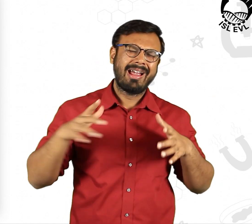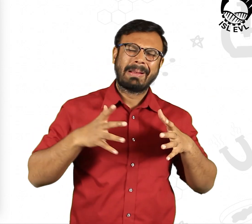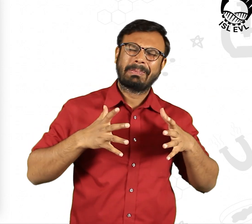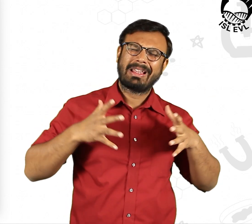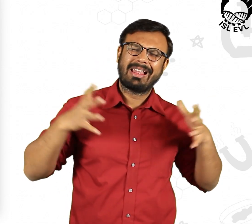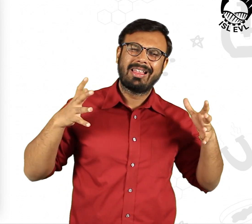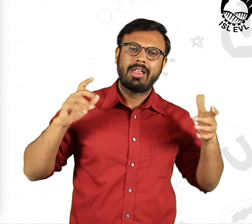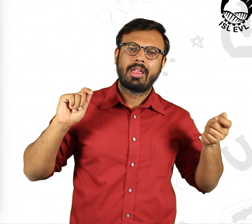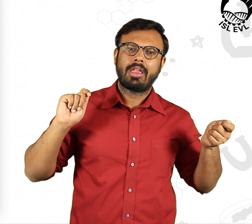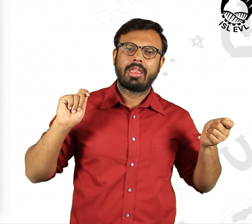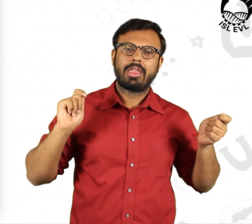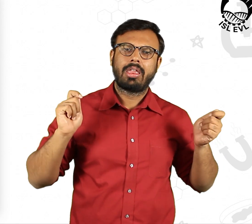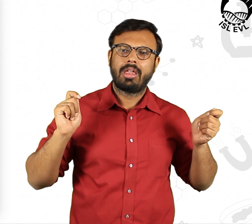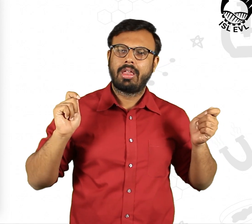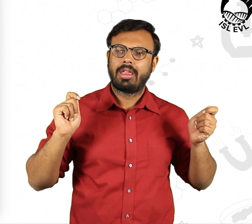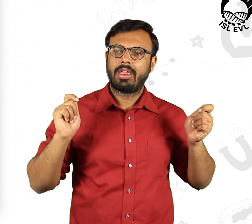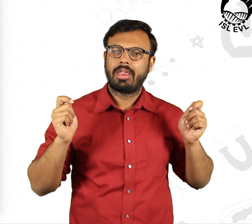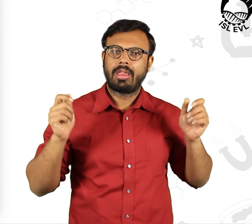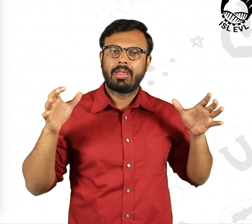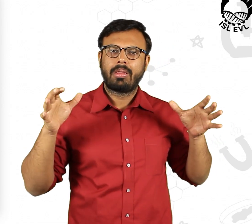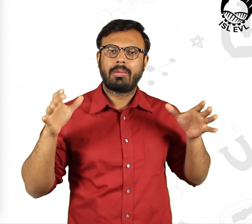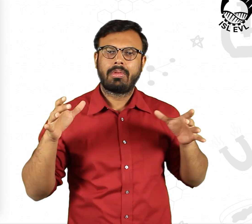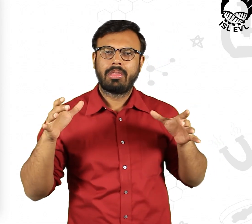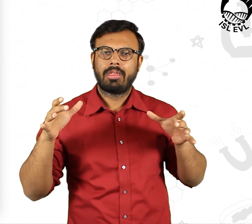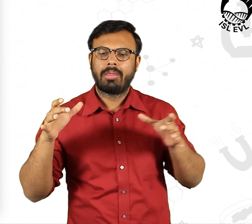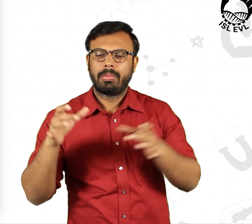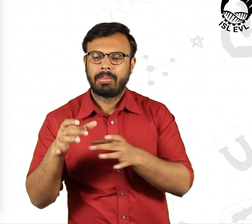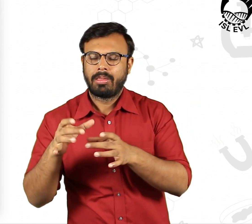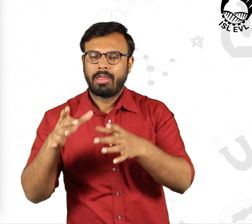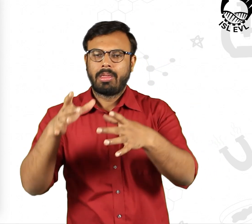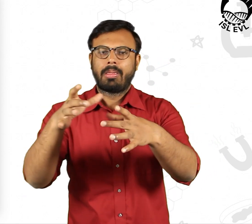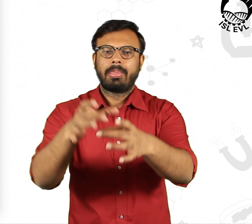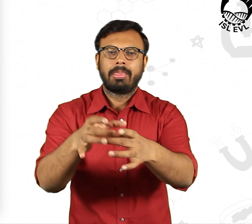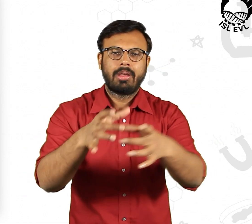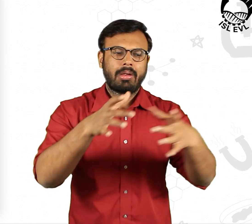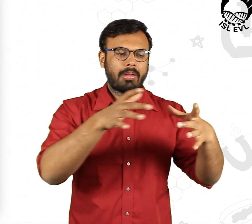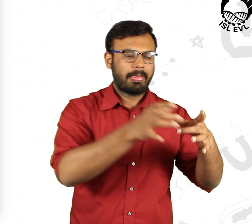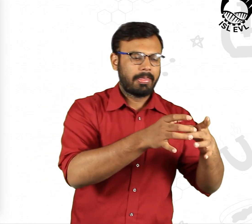break large forests into smaller patches.